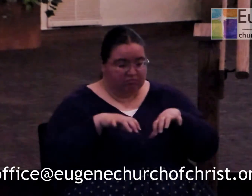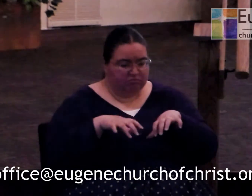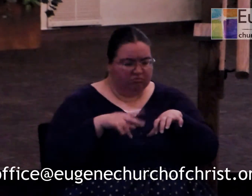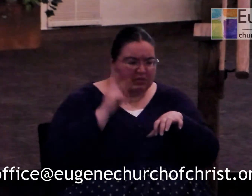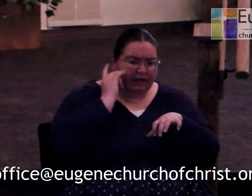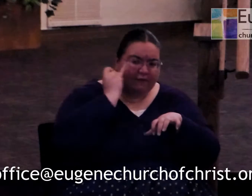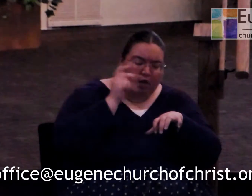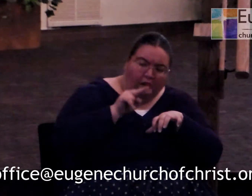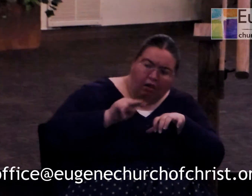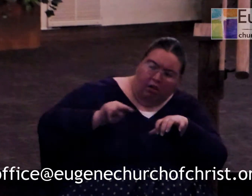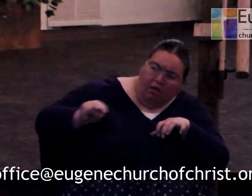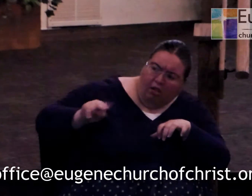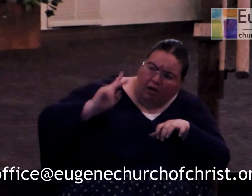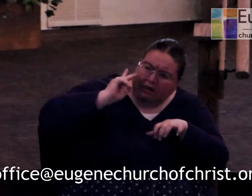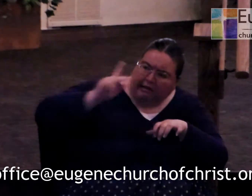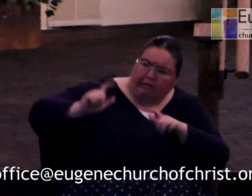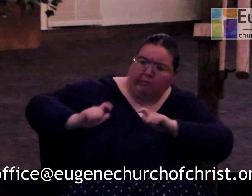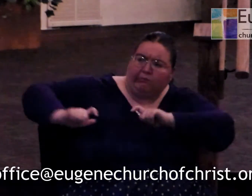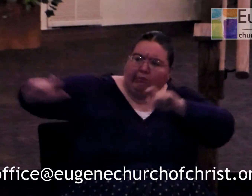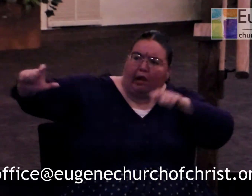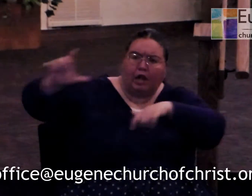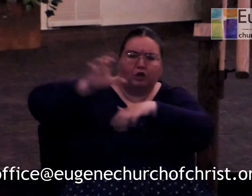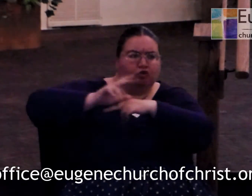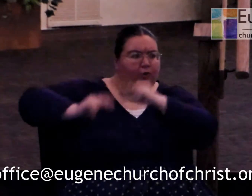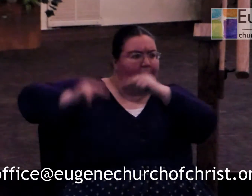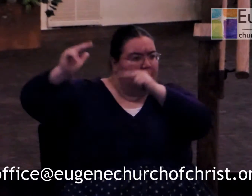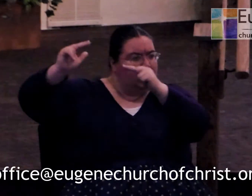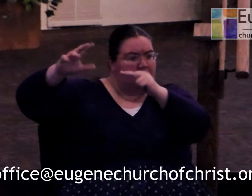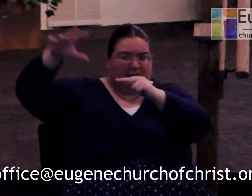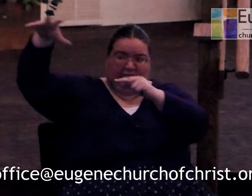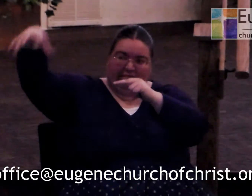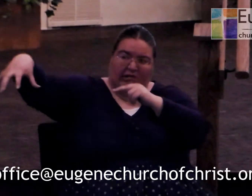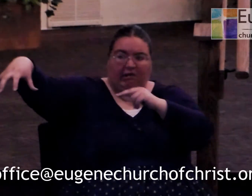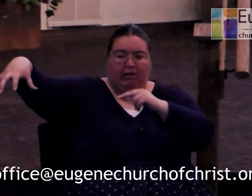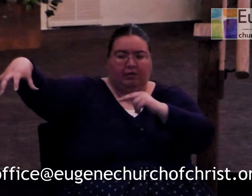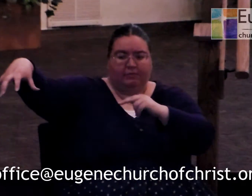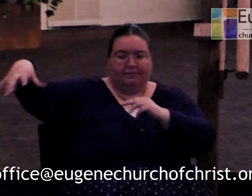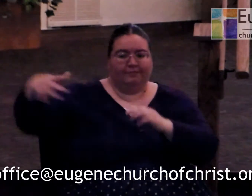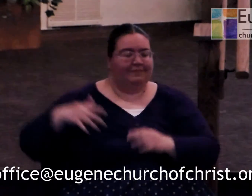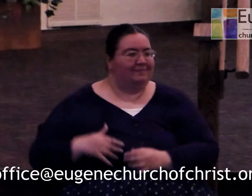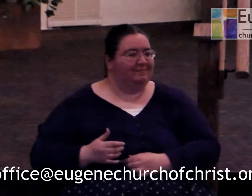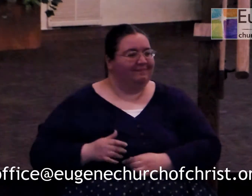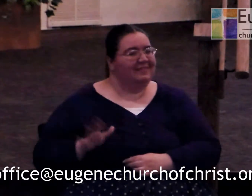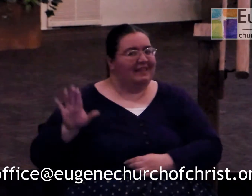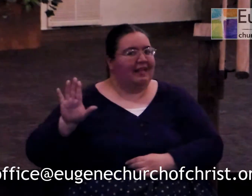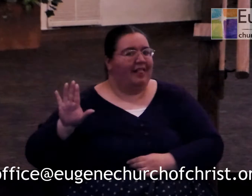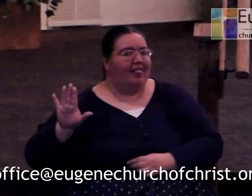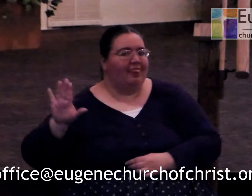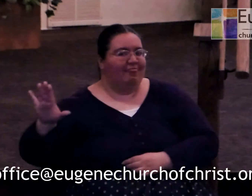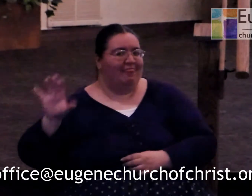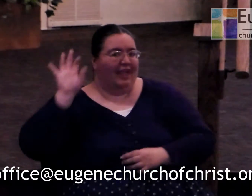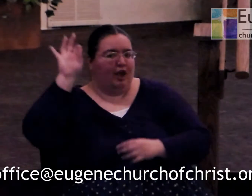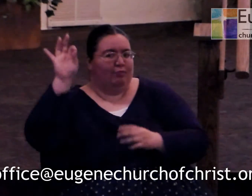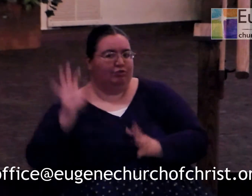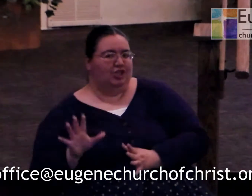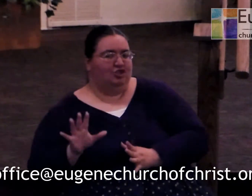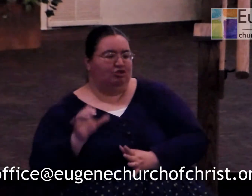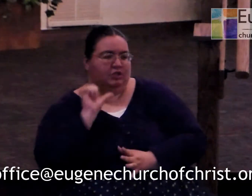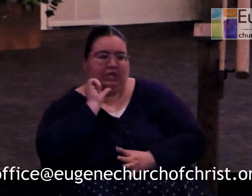other cities where there are ones even bigger than that one, it's not their preacher doing it all either. It is not because